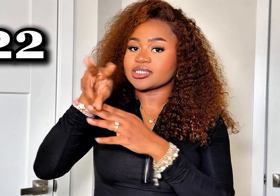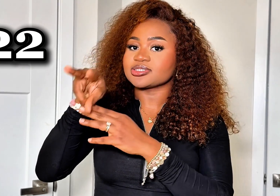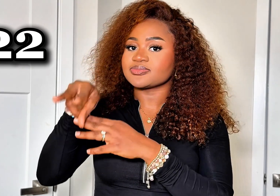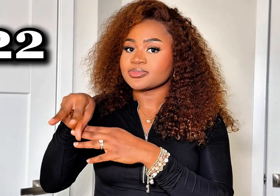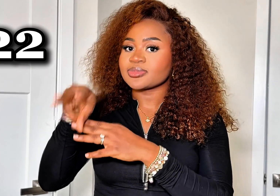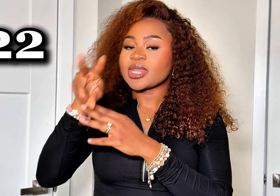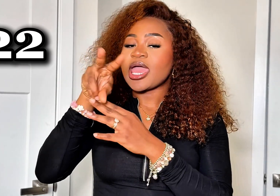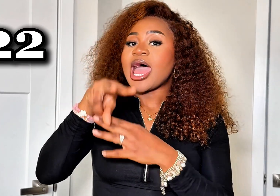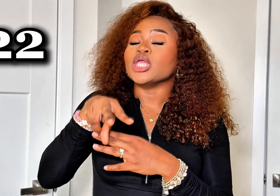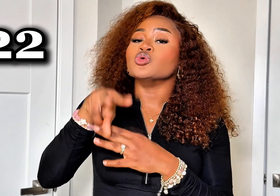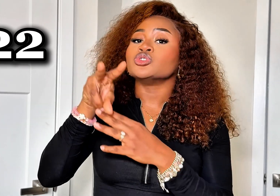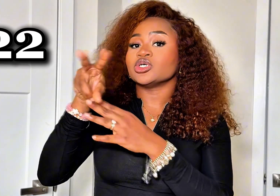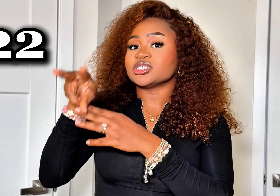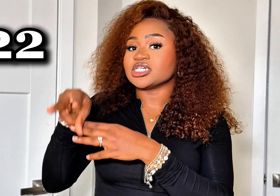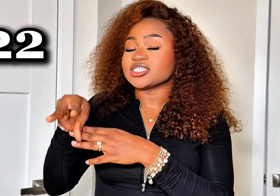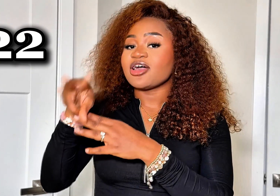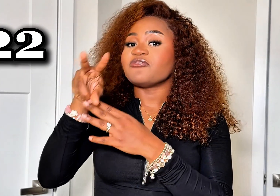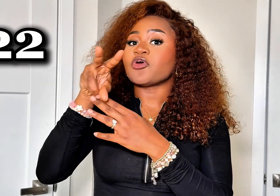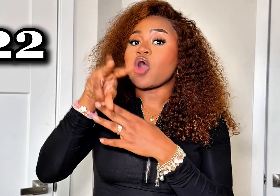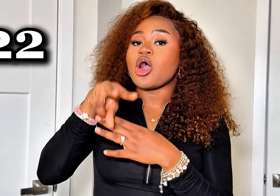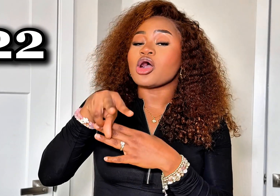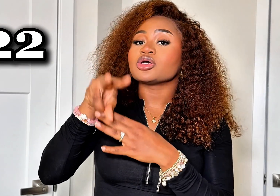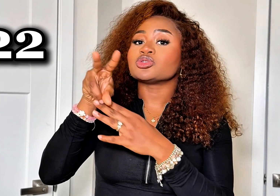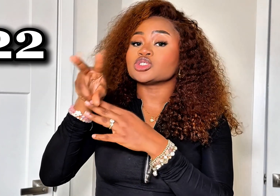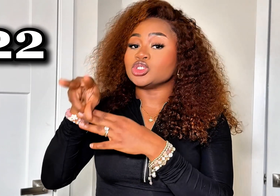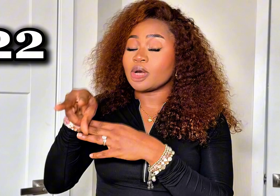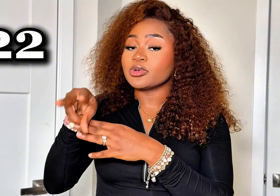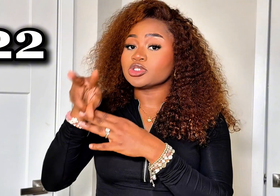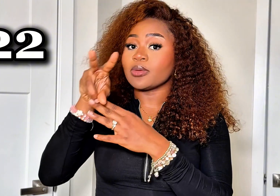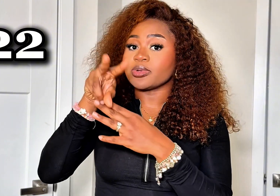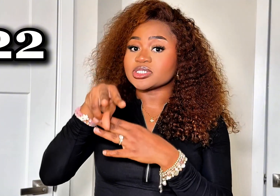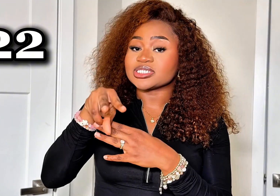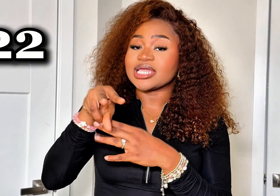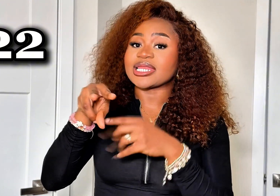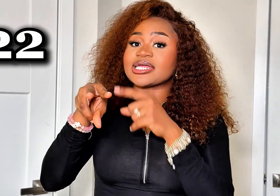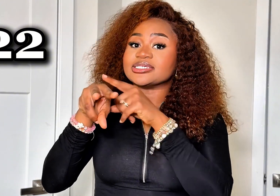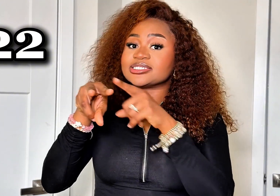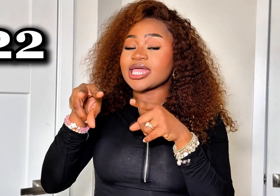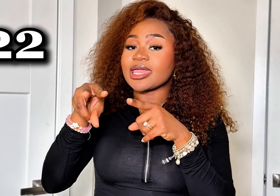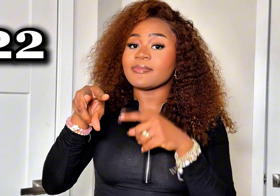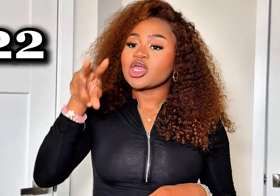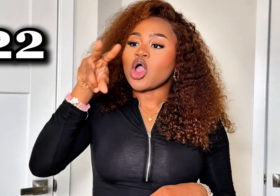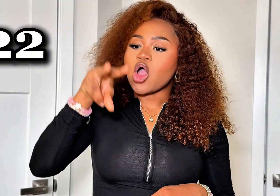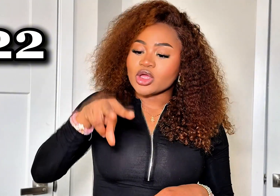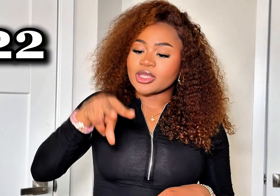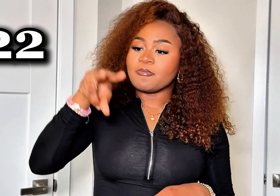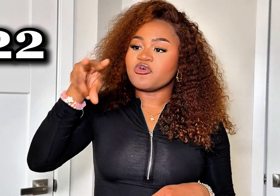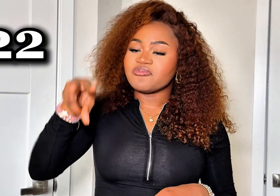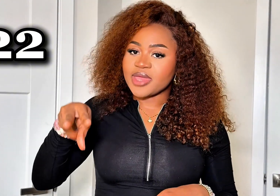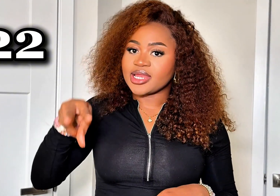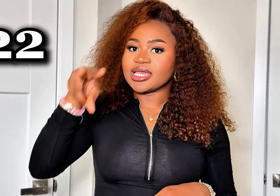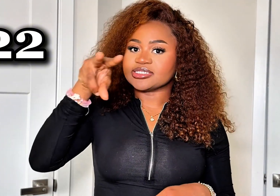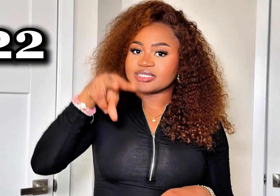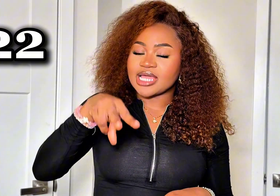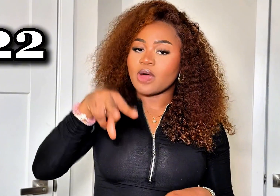this. And you will notice for all those double numbers that are the same, the movement is a